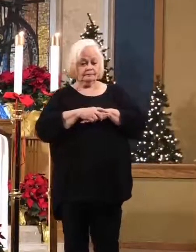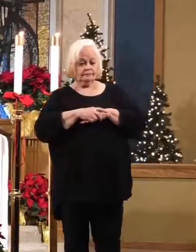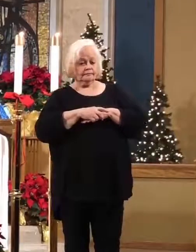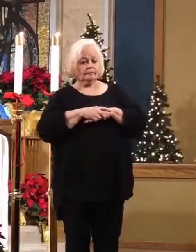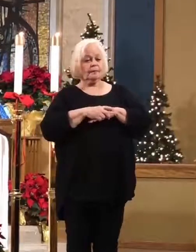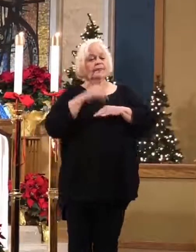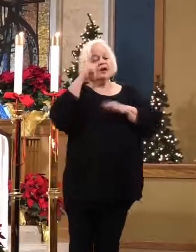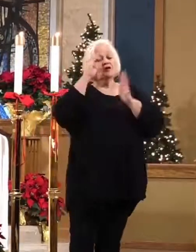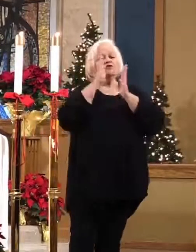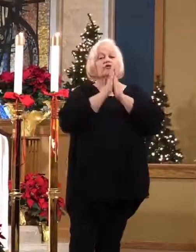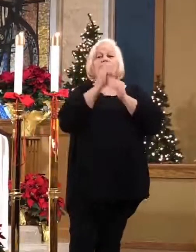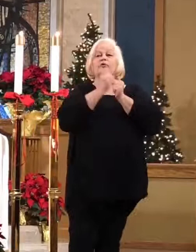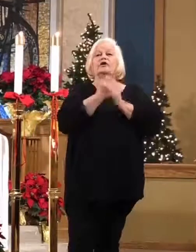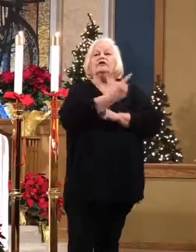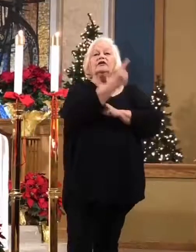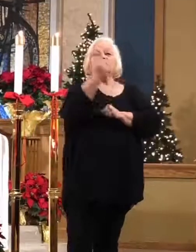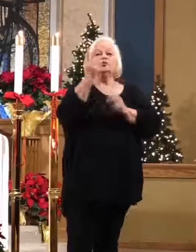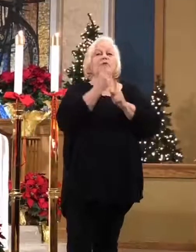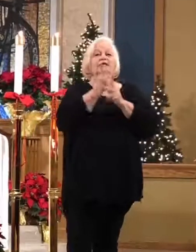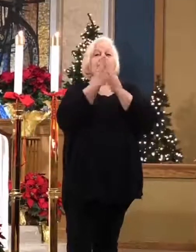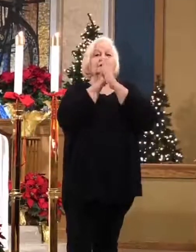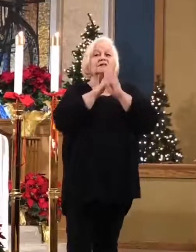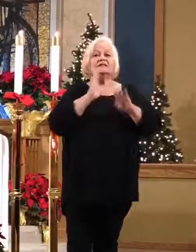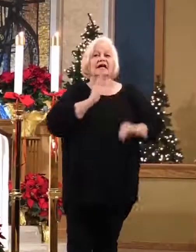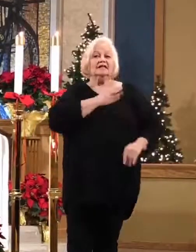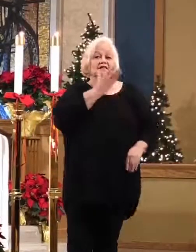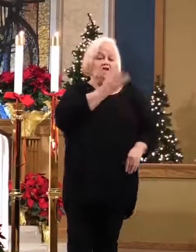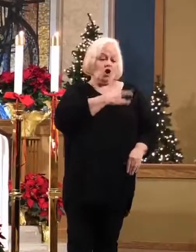For the prayer that each of us holds in the silence of our hearts,